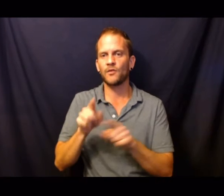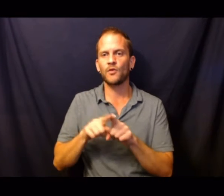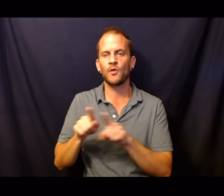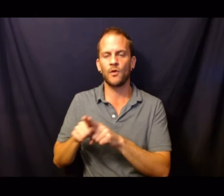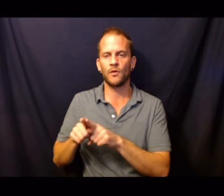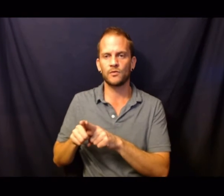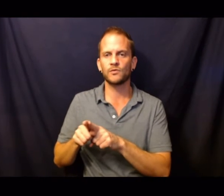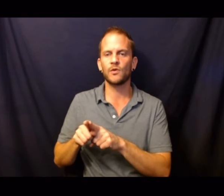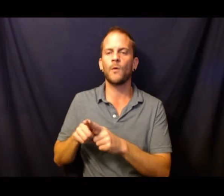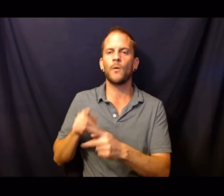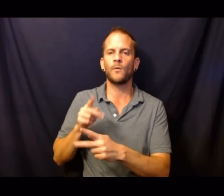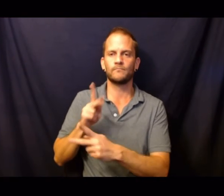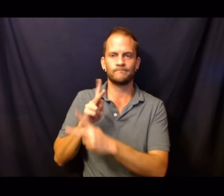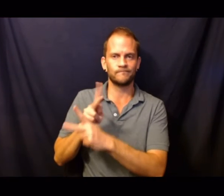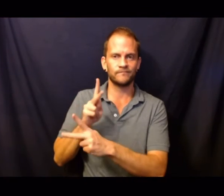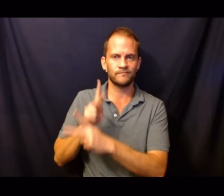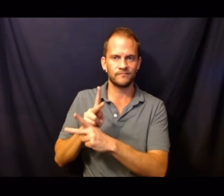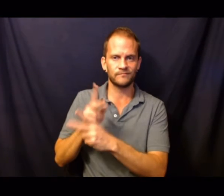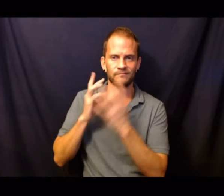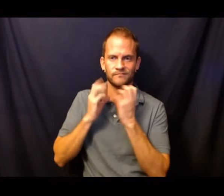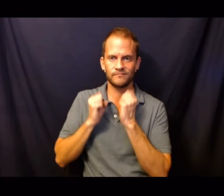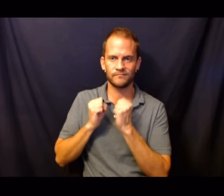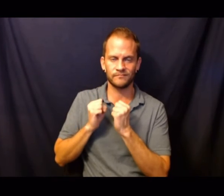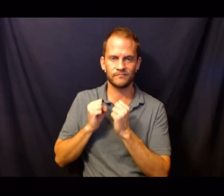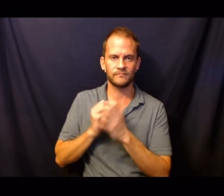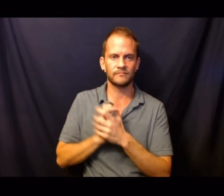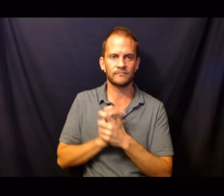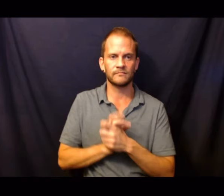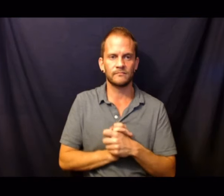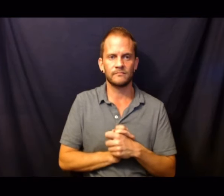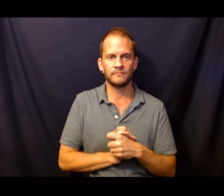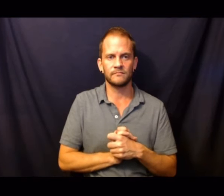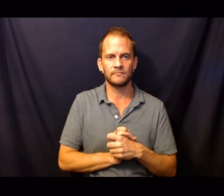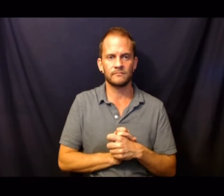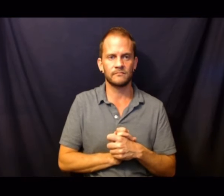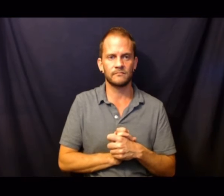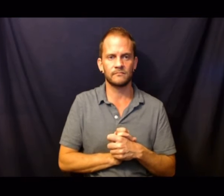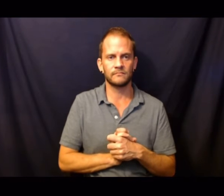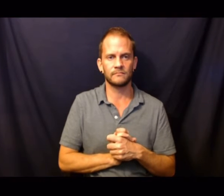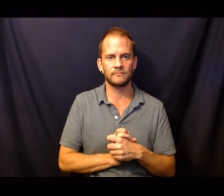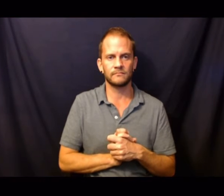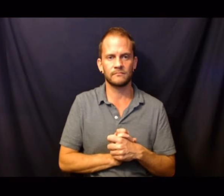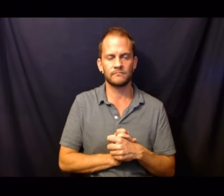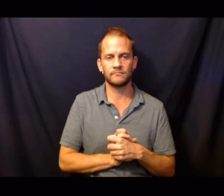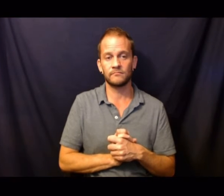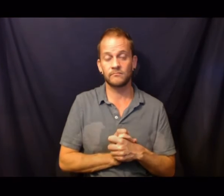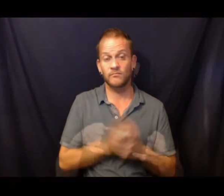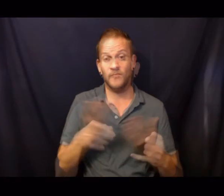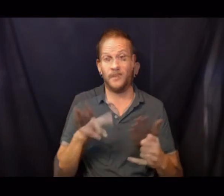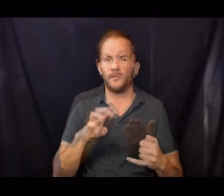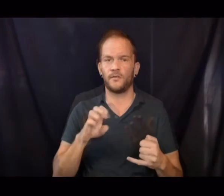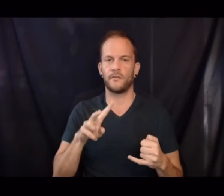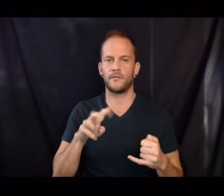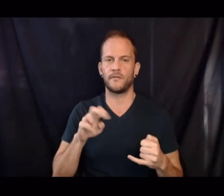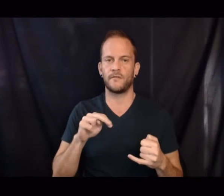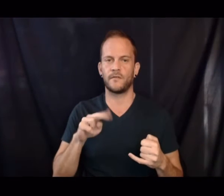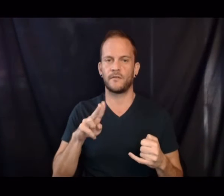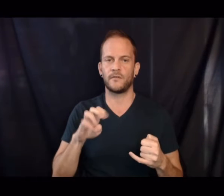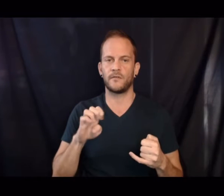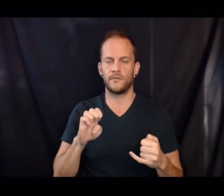lands in Texas state parks, such as Bastrop State Park to the east of Austin. So the idea